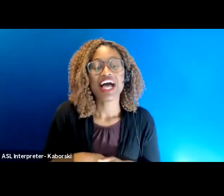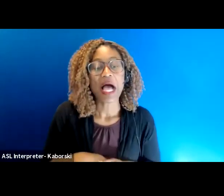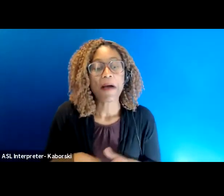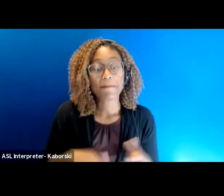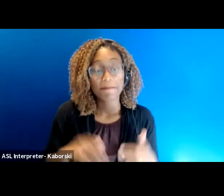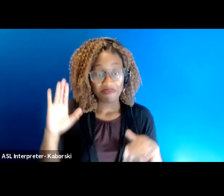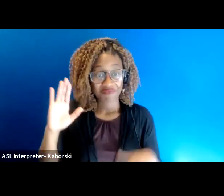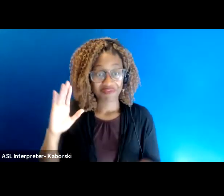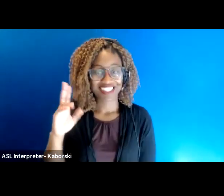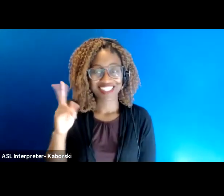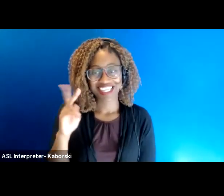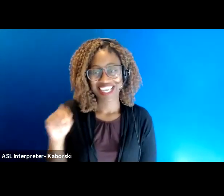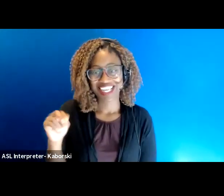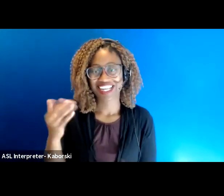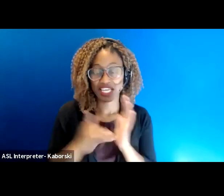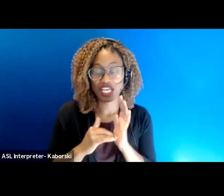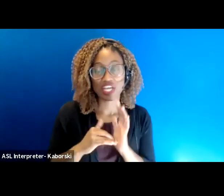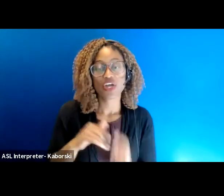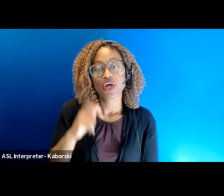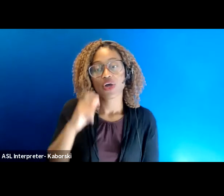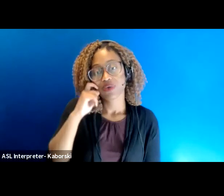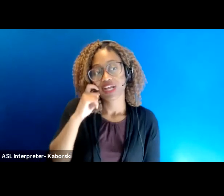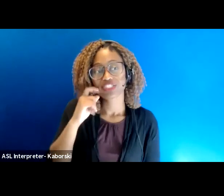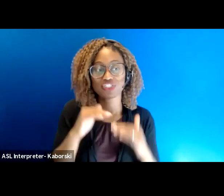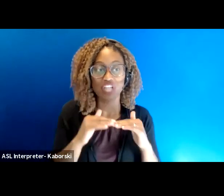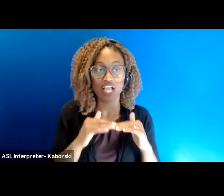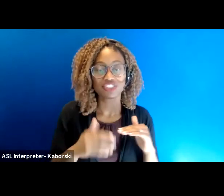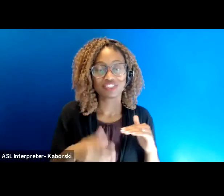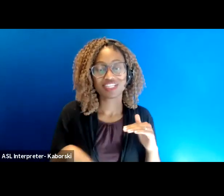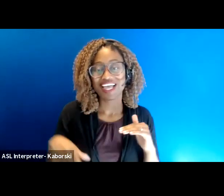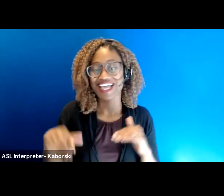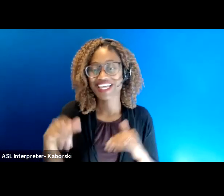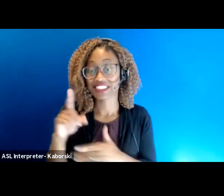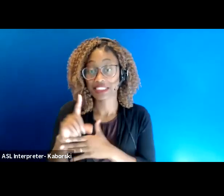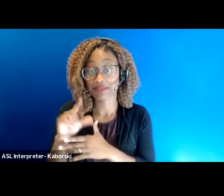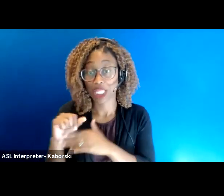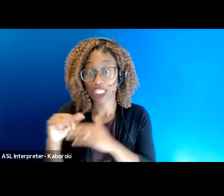So racial justice and disability justice are,